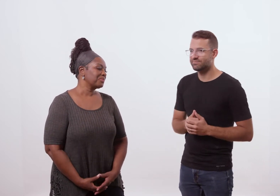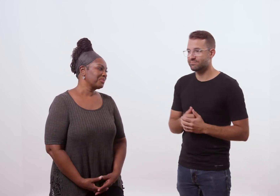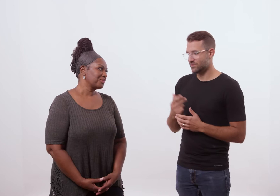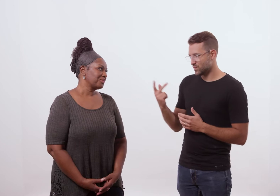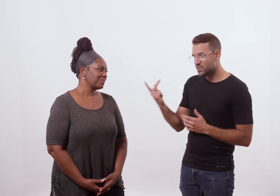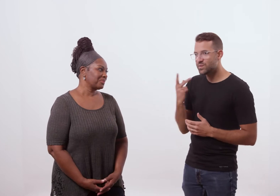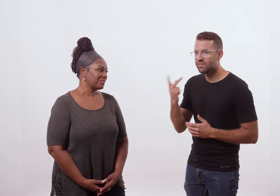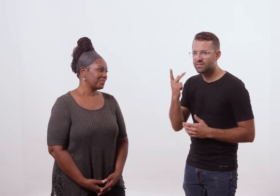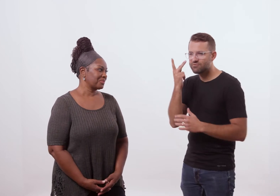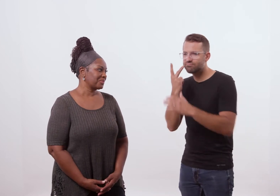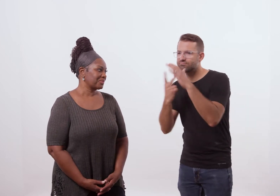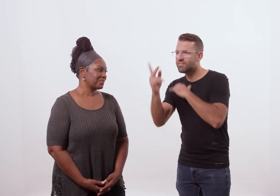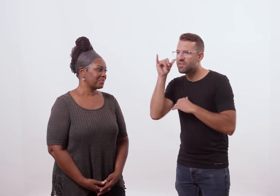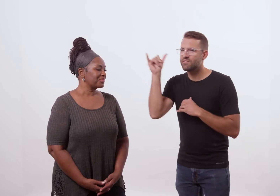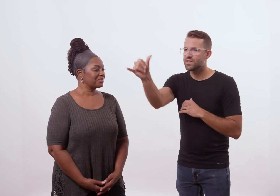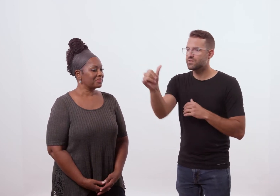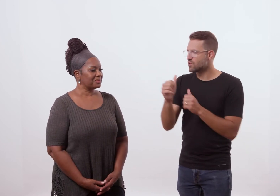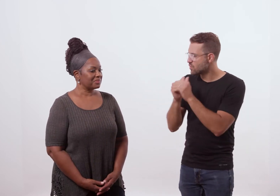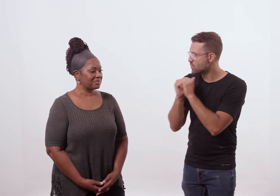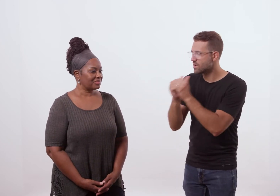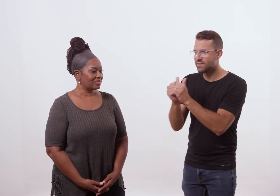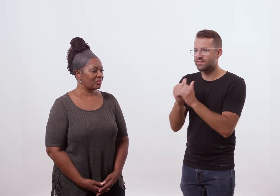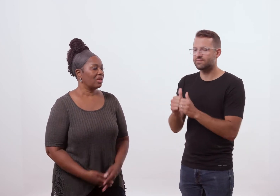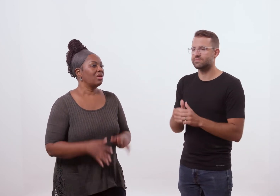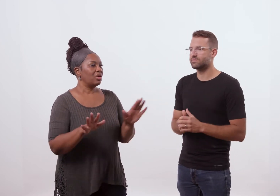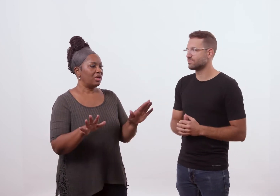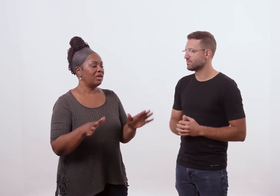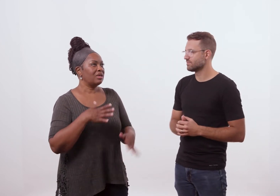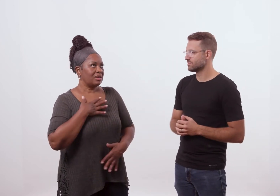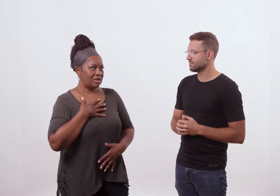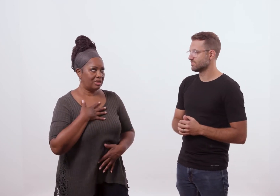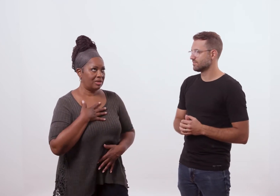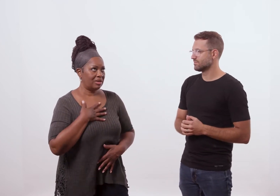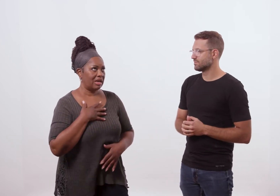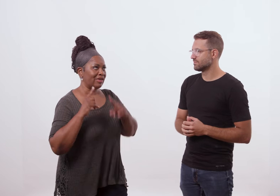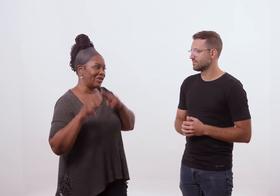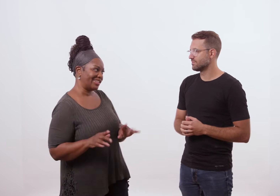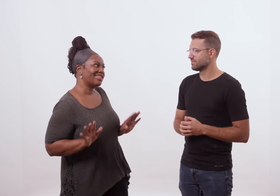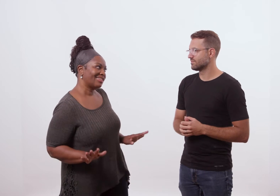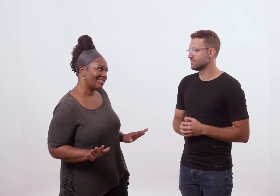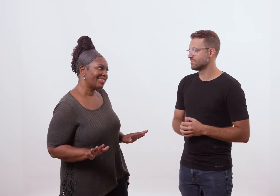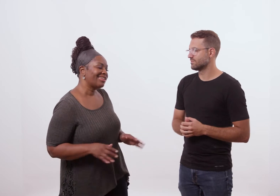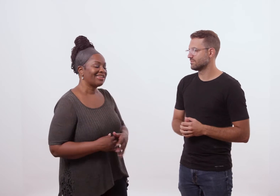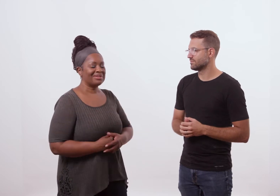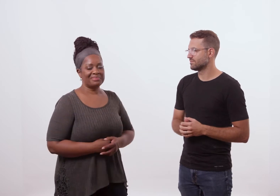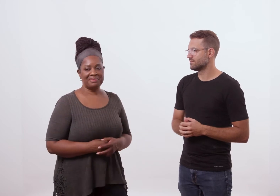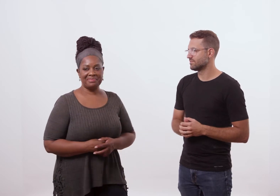destined life mates. Now and forever. Let me catch my breath, and I'll give you an answer. Very well,